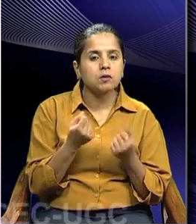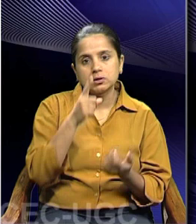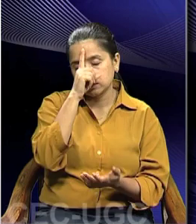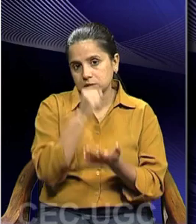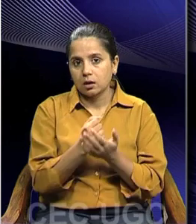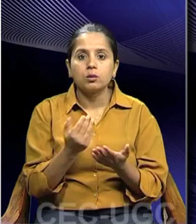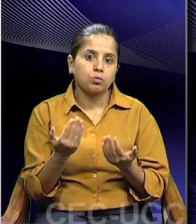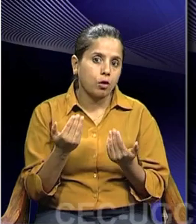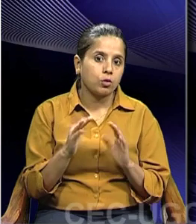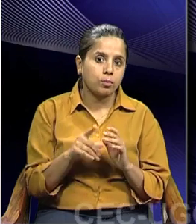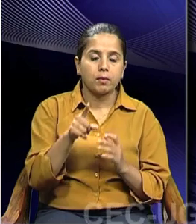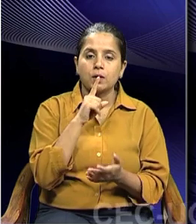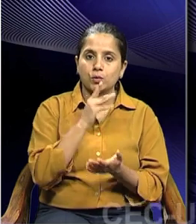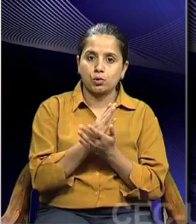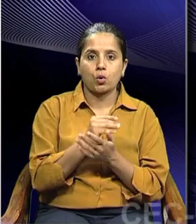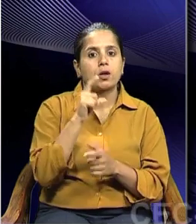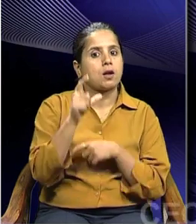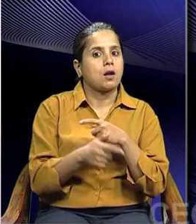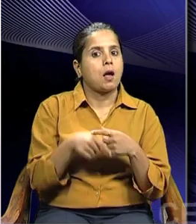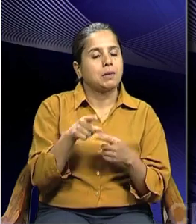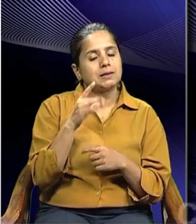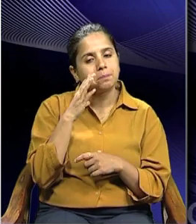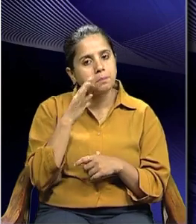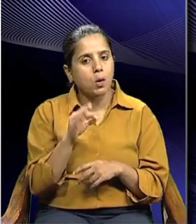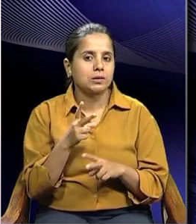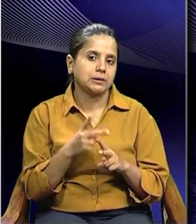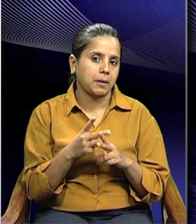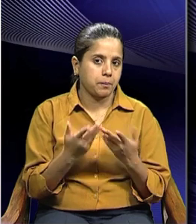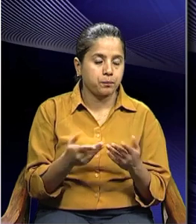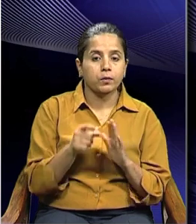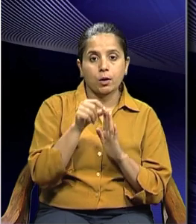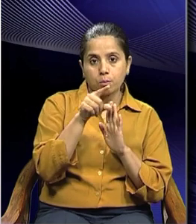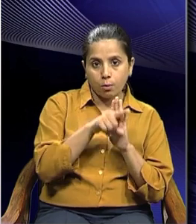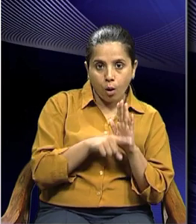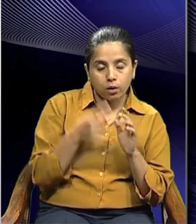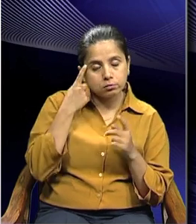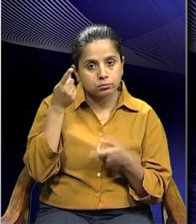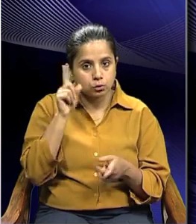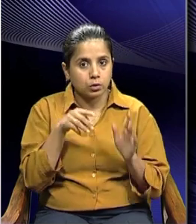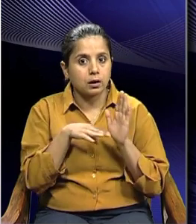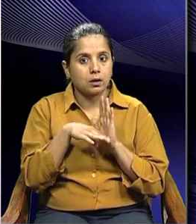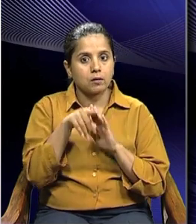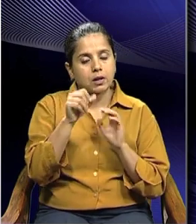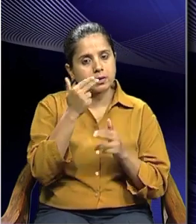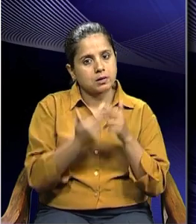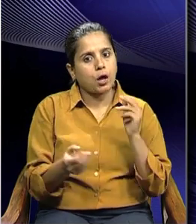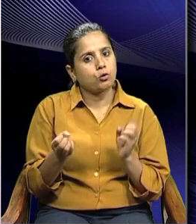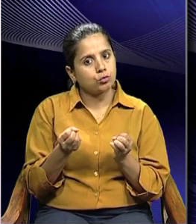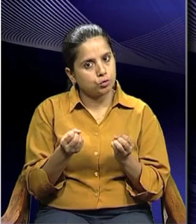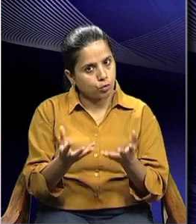to ensure that your company remains relevant. So, at policy or strategy level, you start your story, you